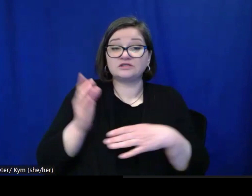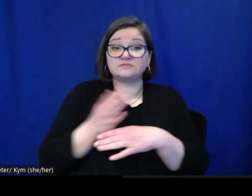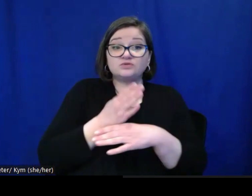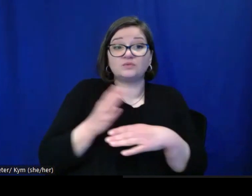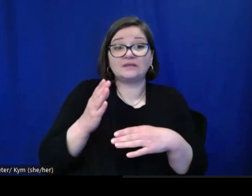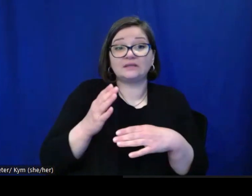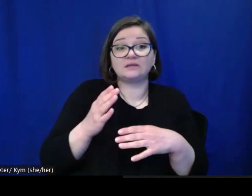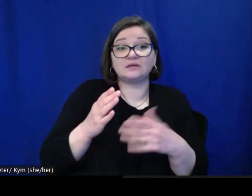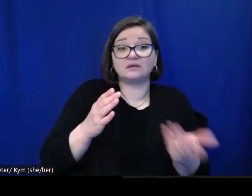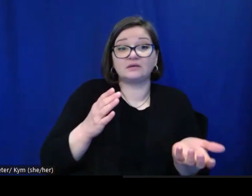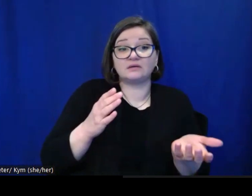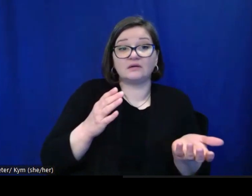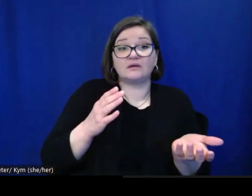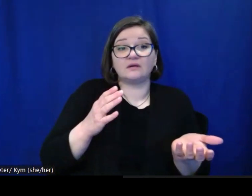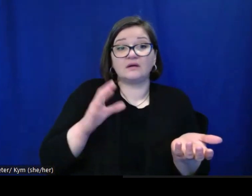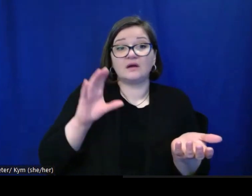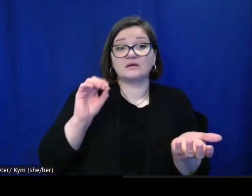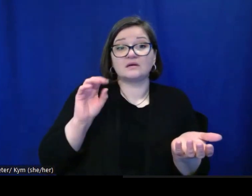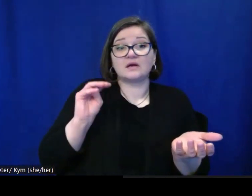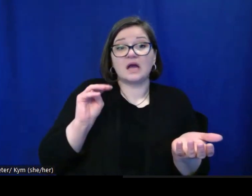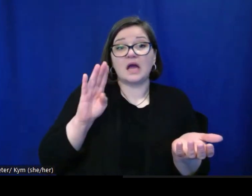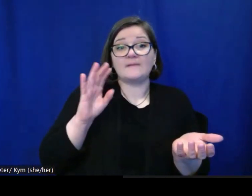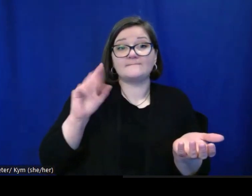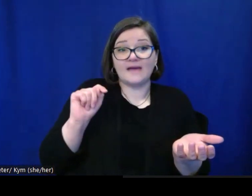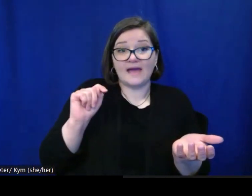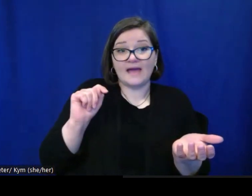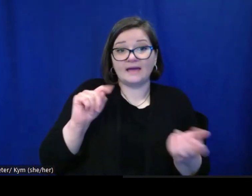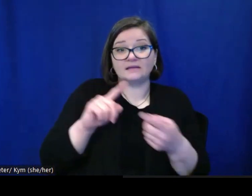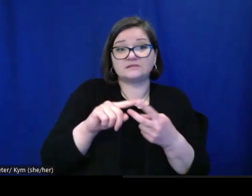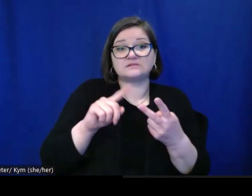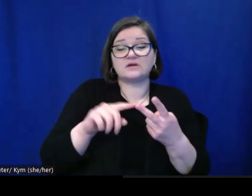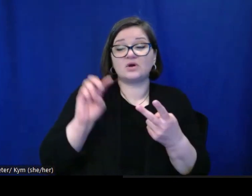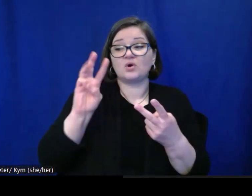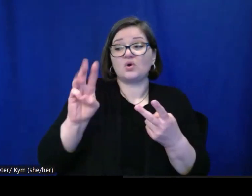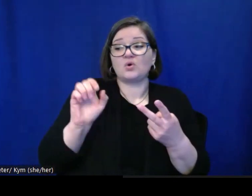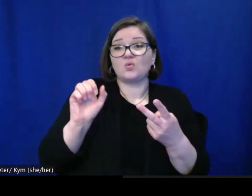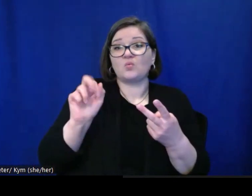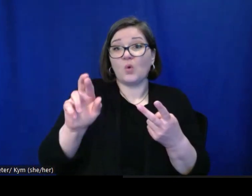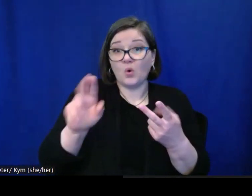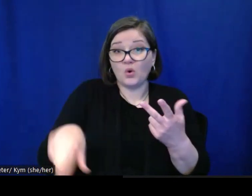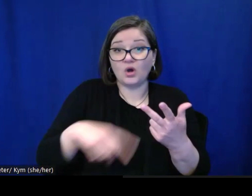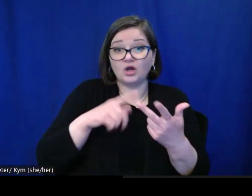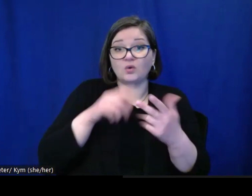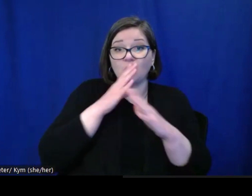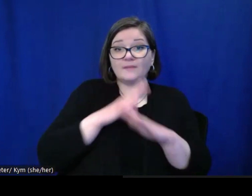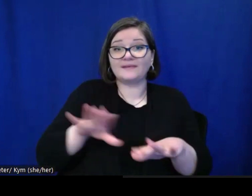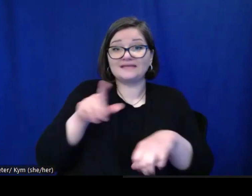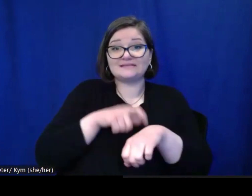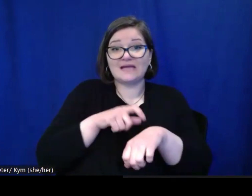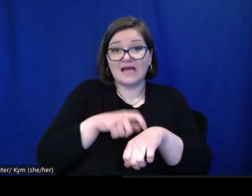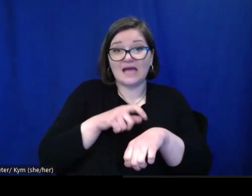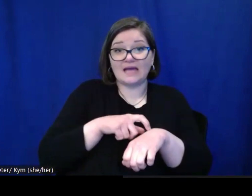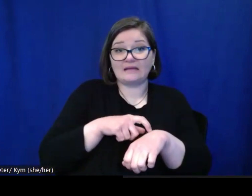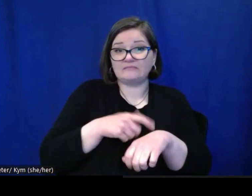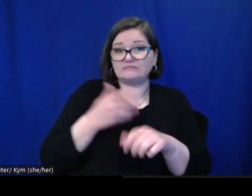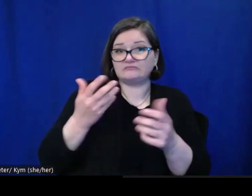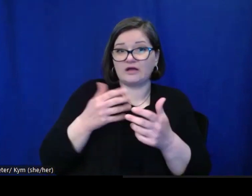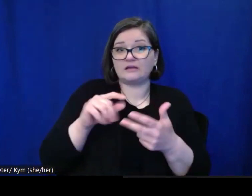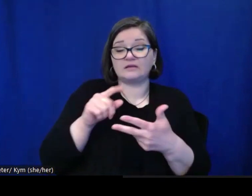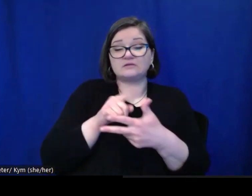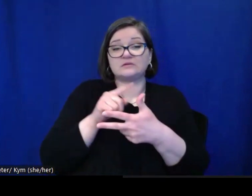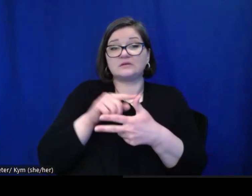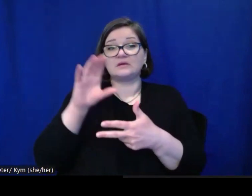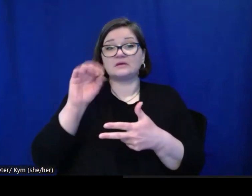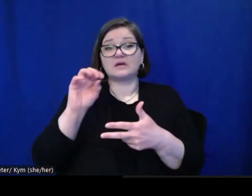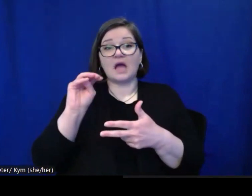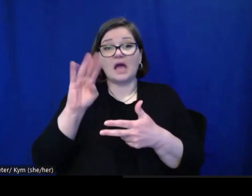between a combat, war, or peacetime veteran? Well, combat veteran is a